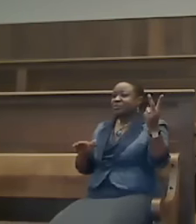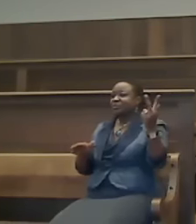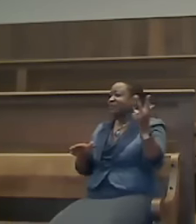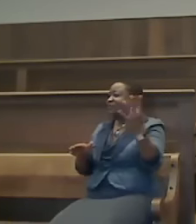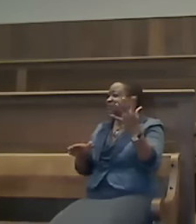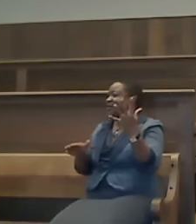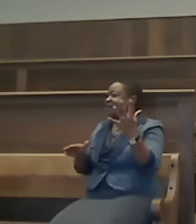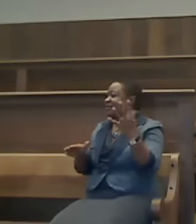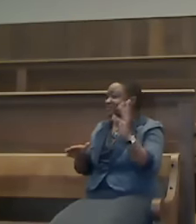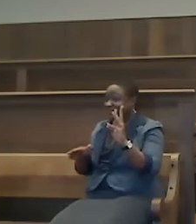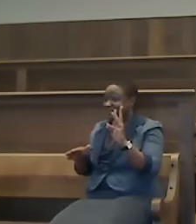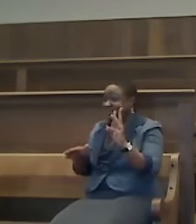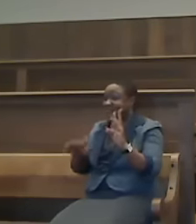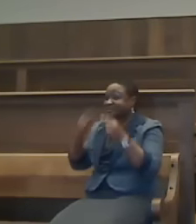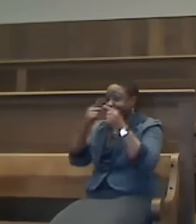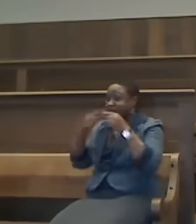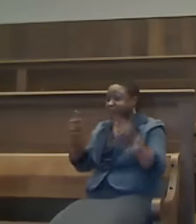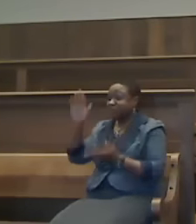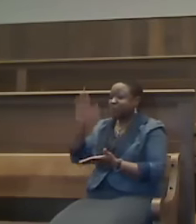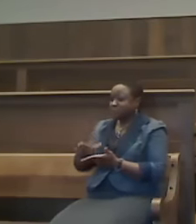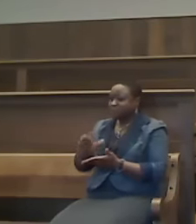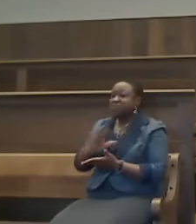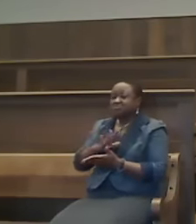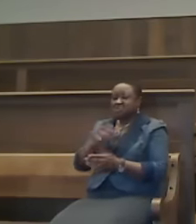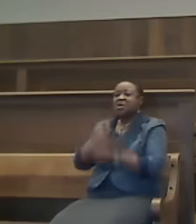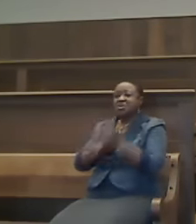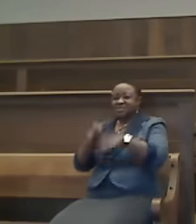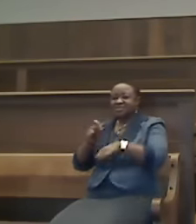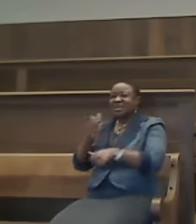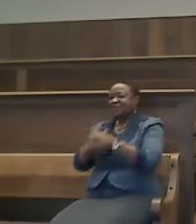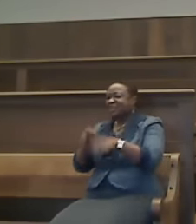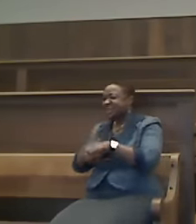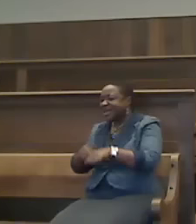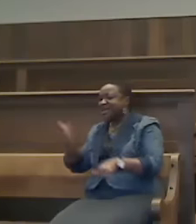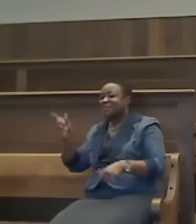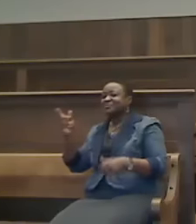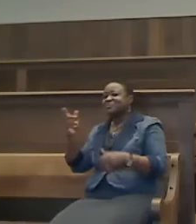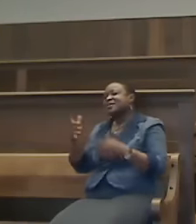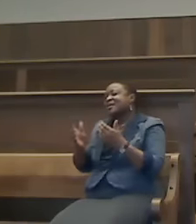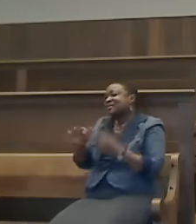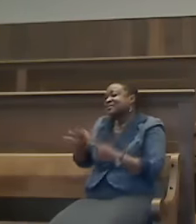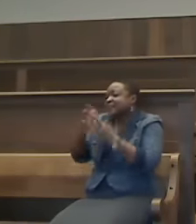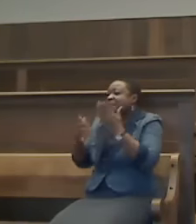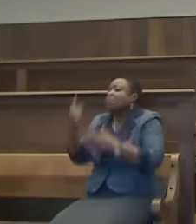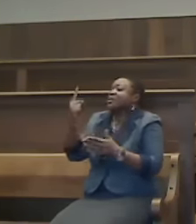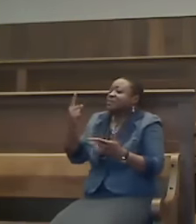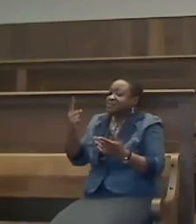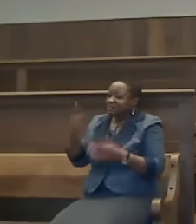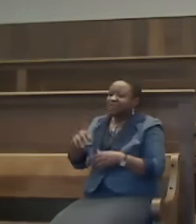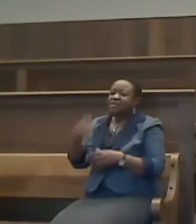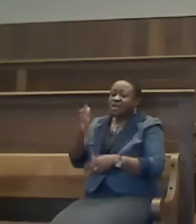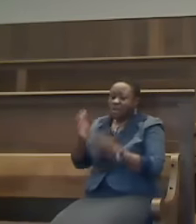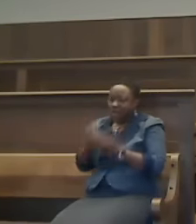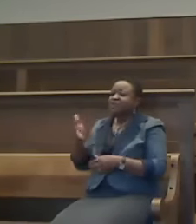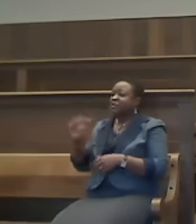5, 6. Okay. Almost every talk, except maybe one, there's someone that said their